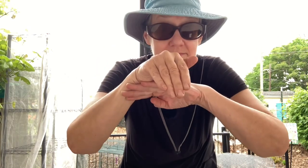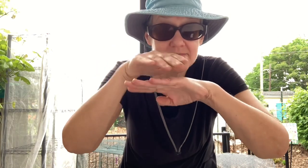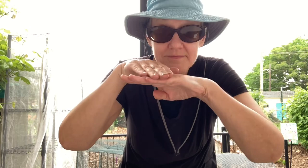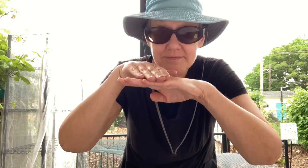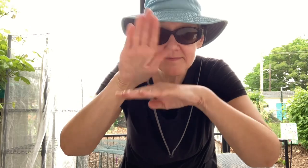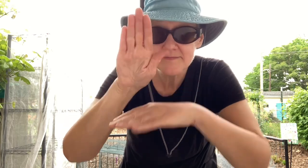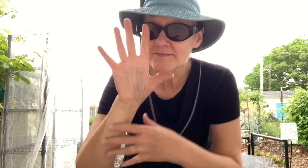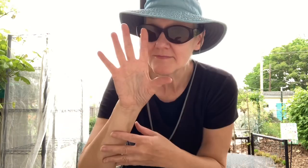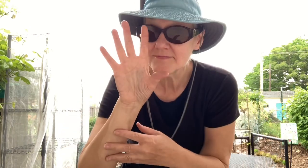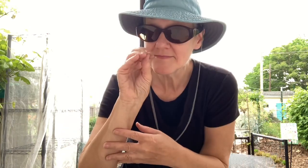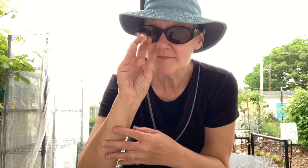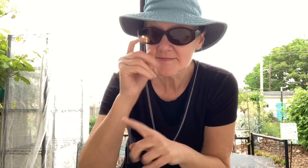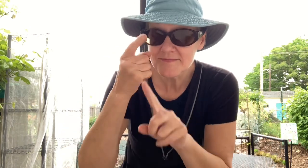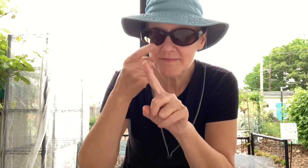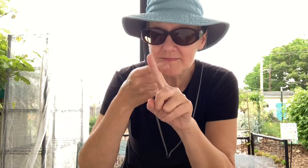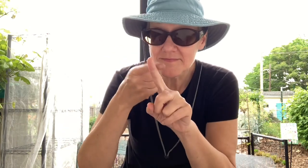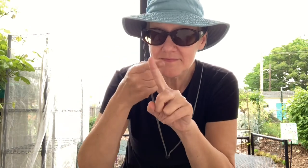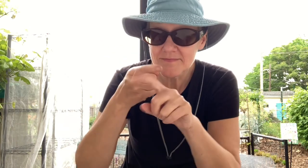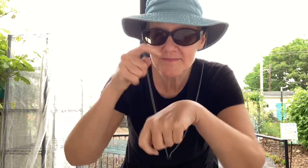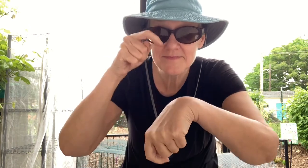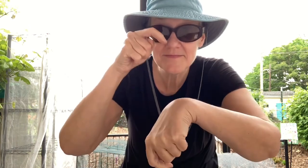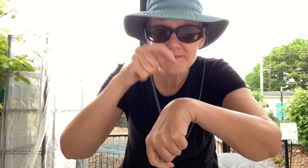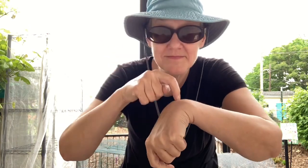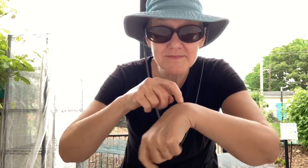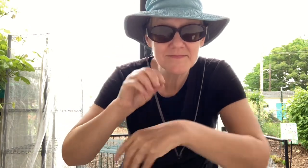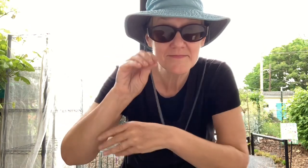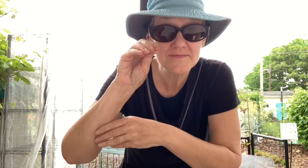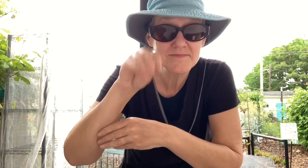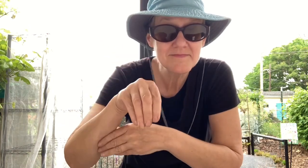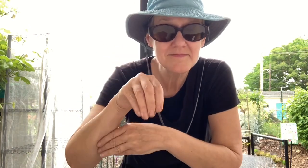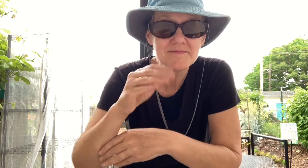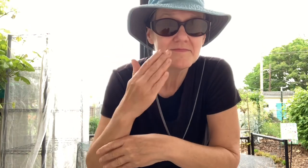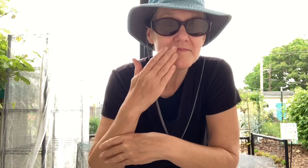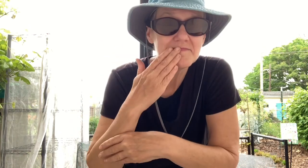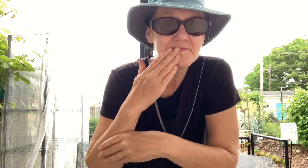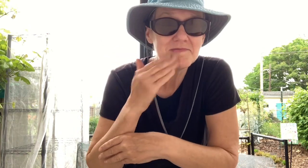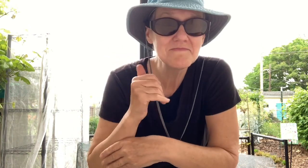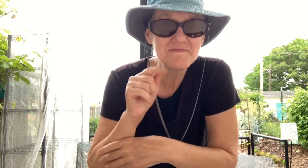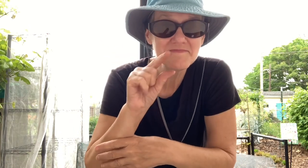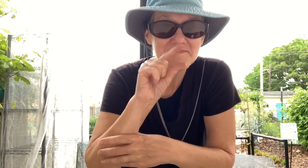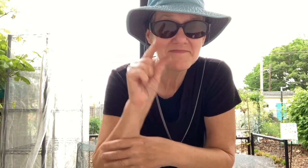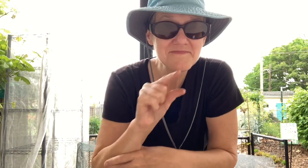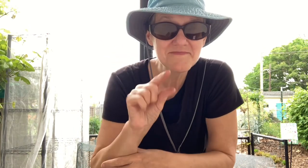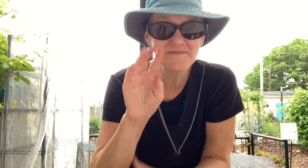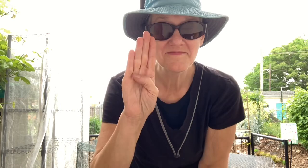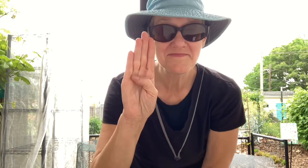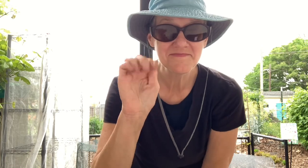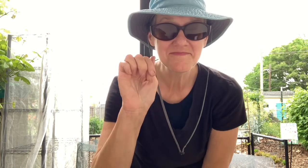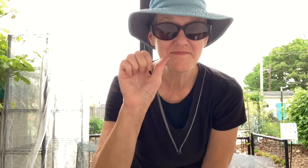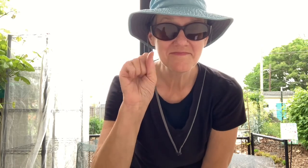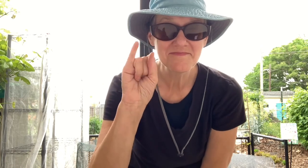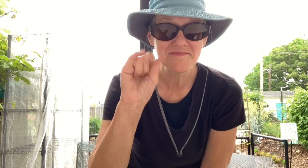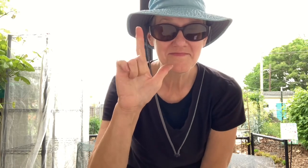Nights are now above 50 degrees, so it's time to plant our sweet Italian